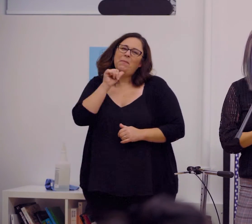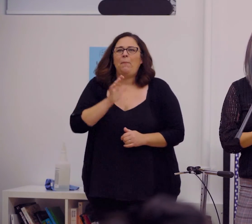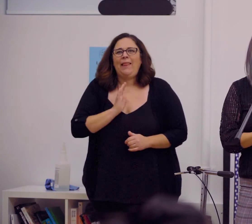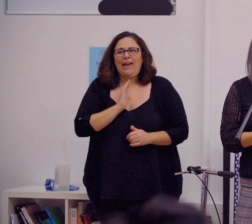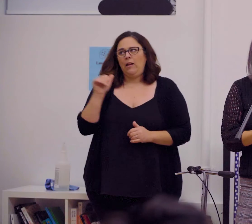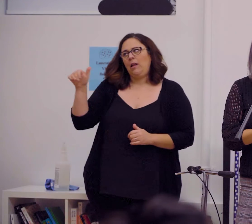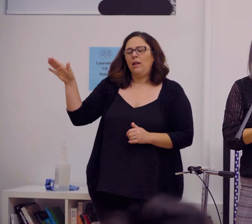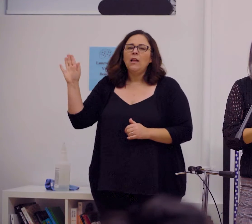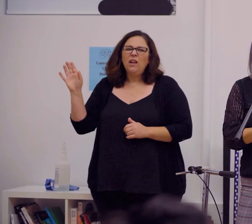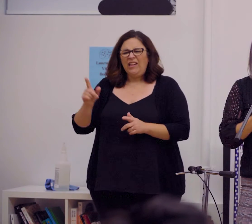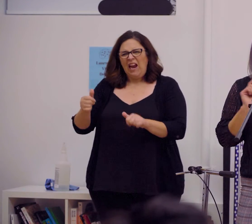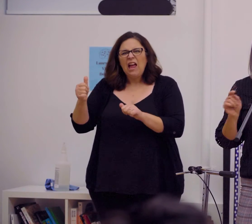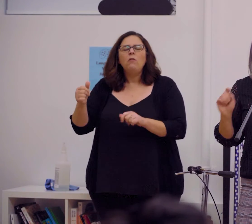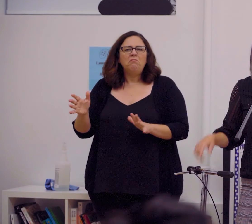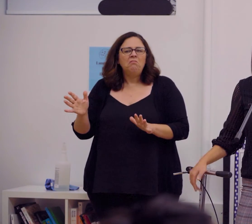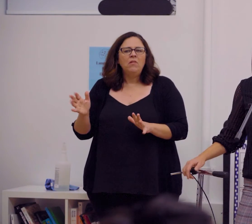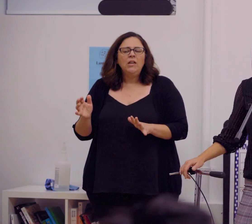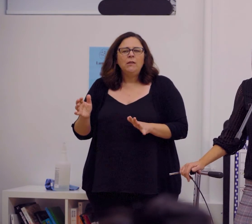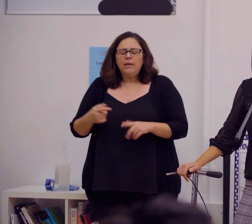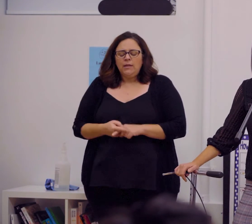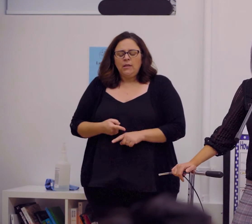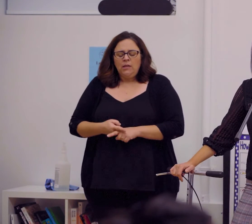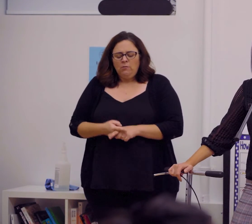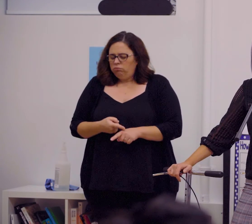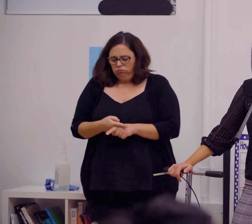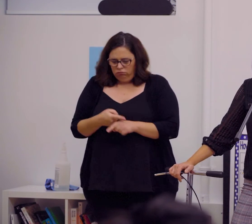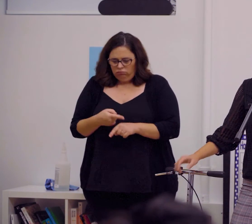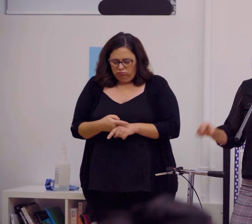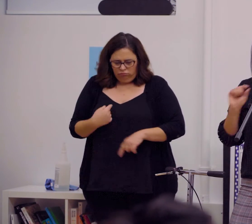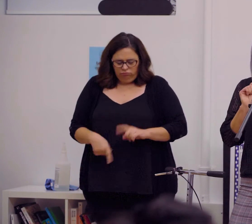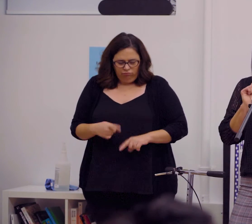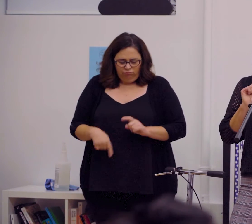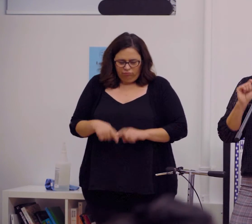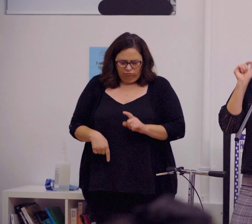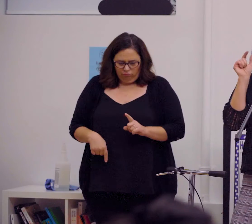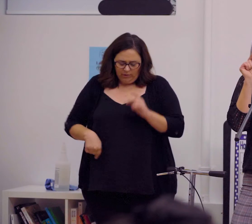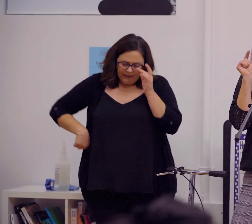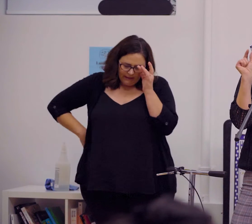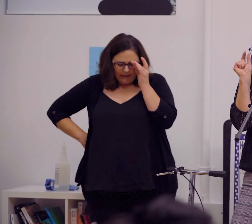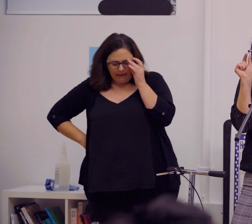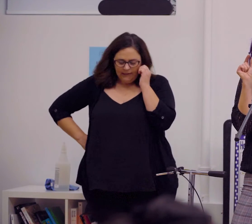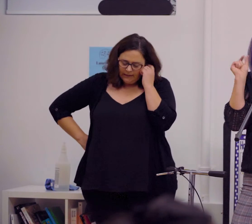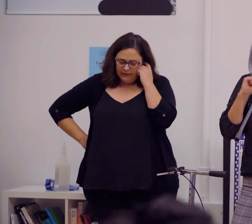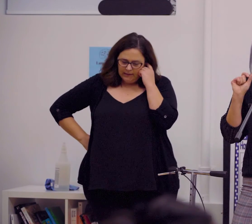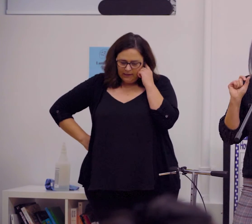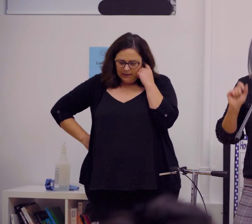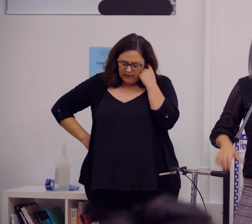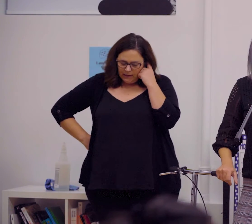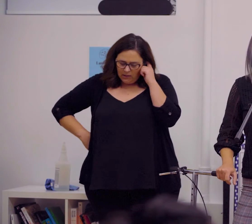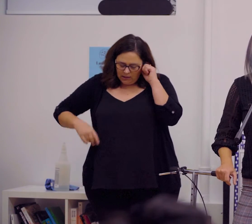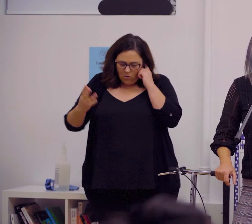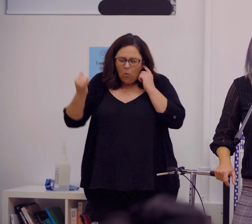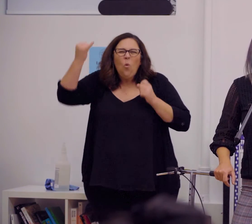nicely. So while this inner turmoil was going on, I'm like, okay, well, maybe there's a teeny tiny